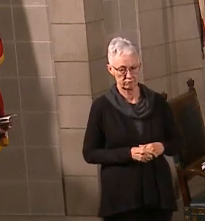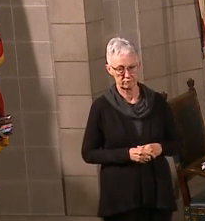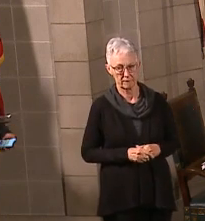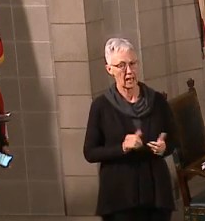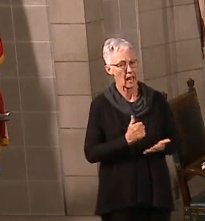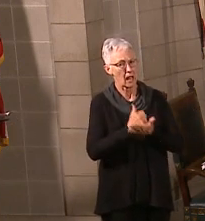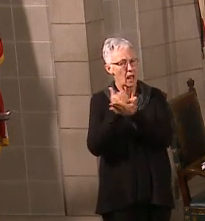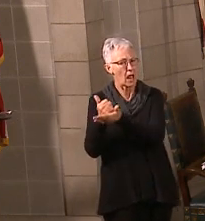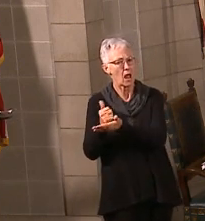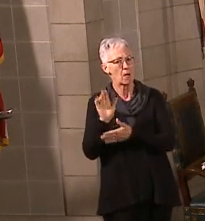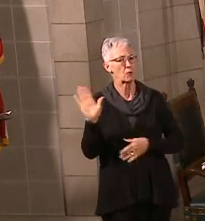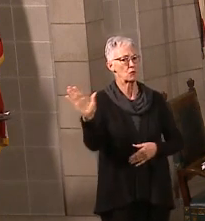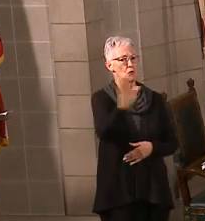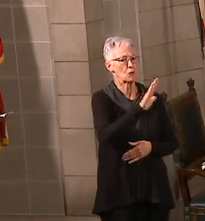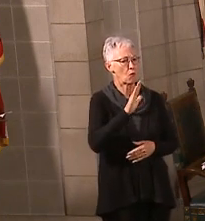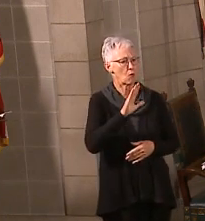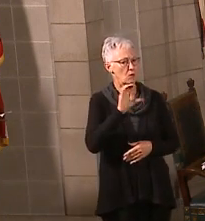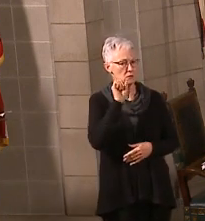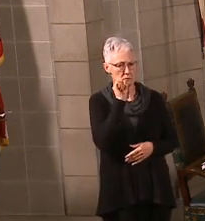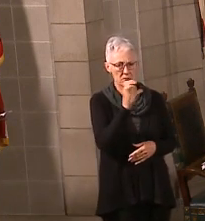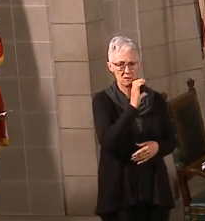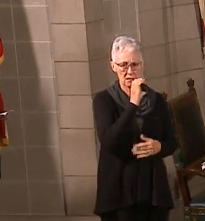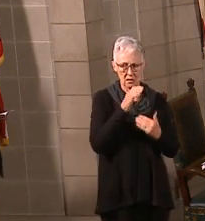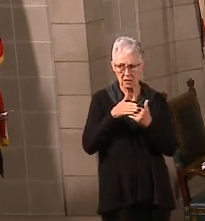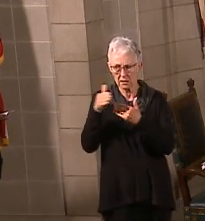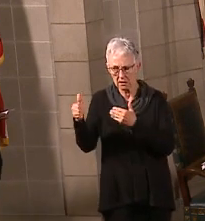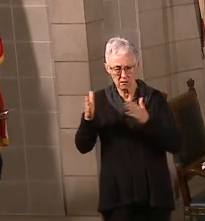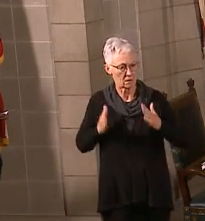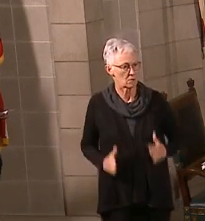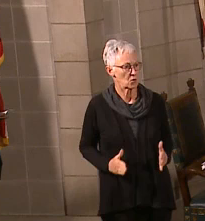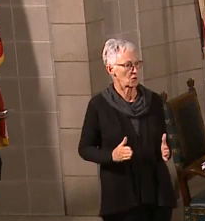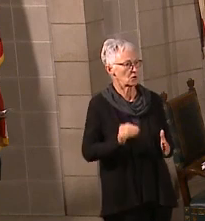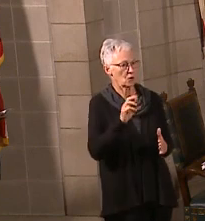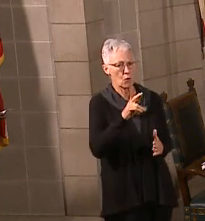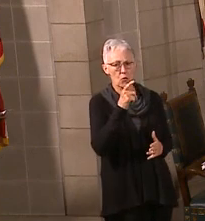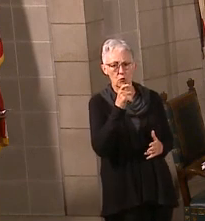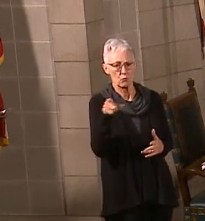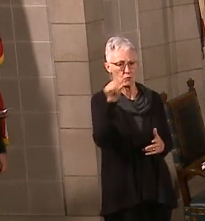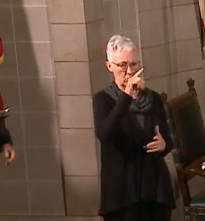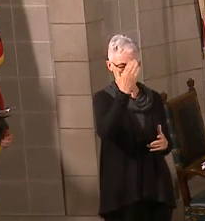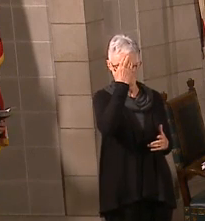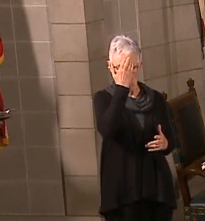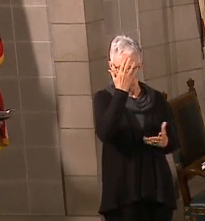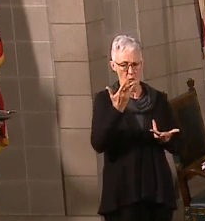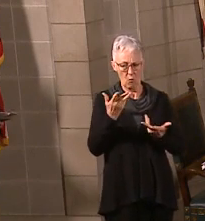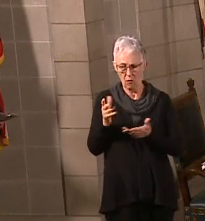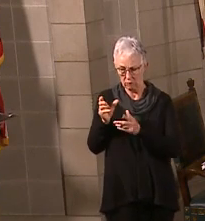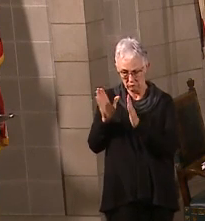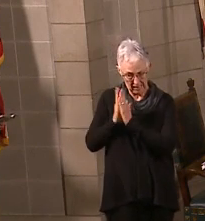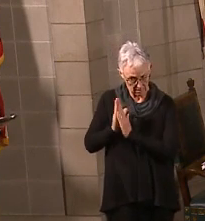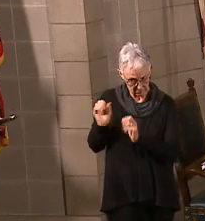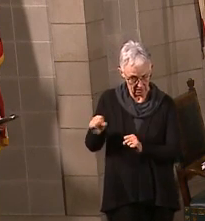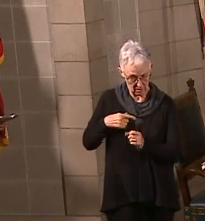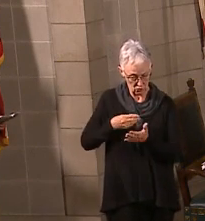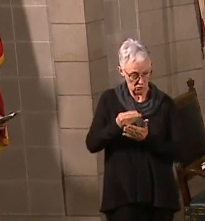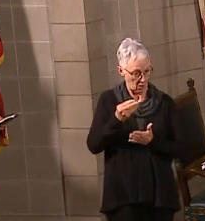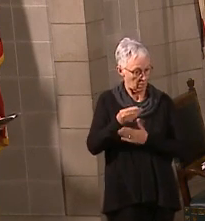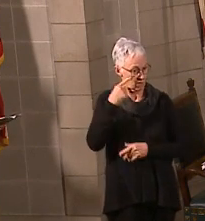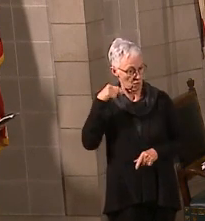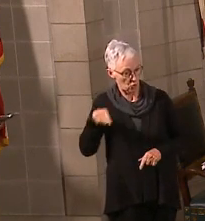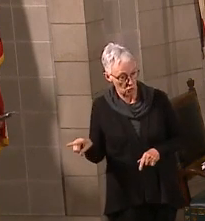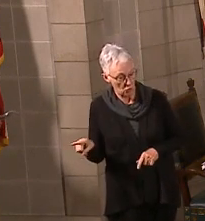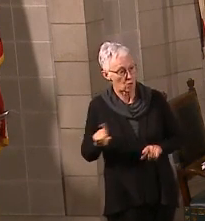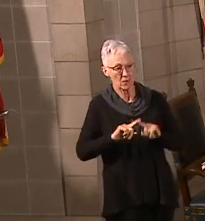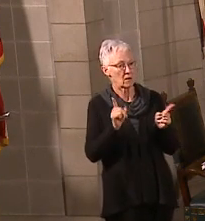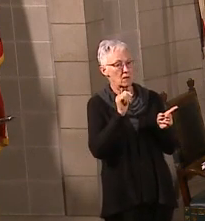them. So help them by running those errands or going shopping for them so that they can stay home. But don't go visit them in a nursing home. And